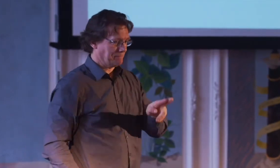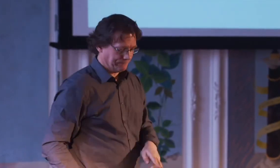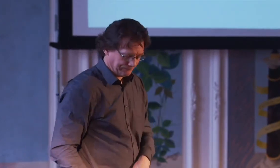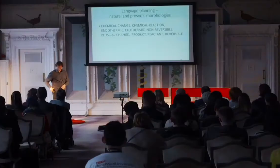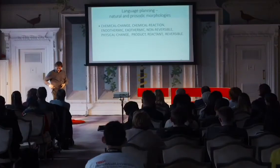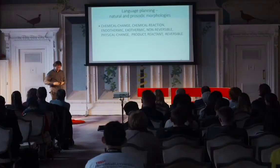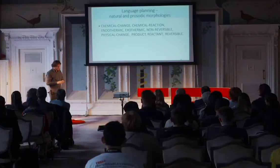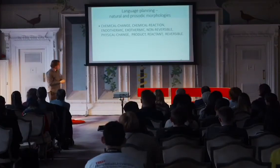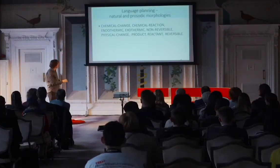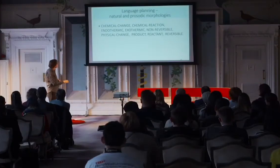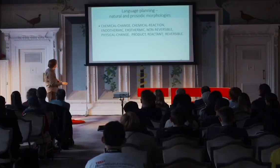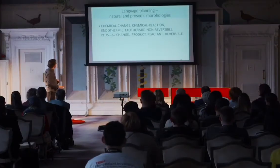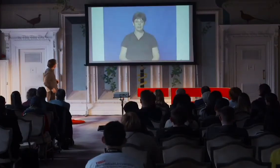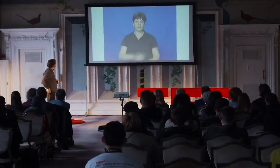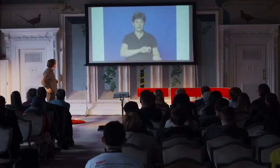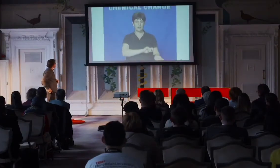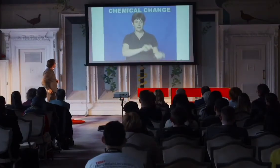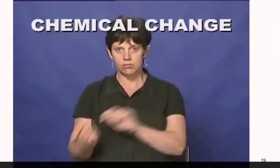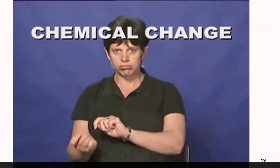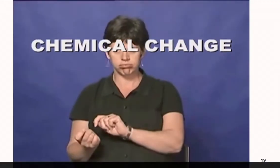I'm just going to show you a video clip.